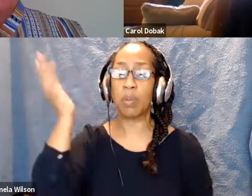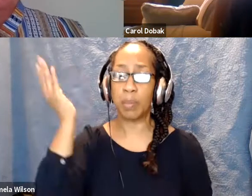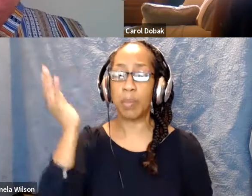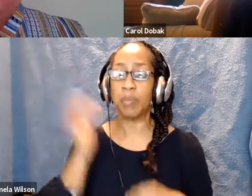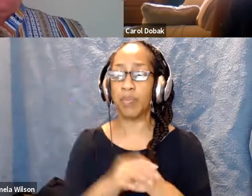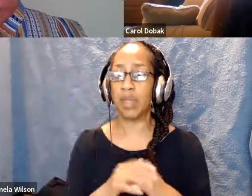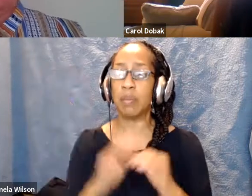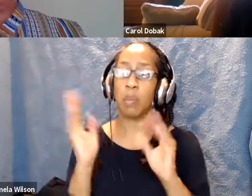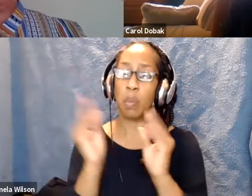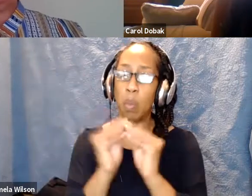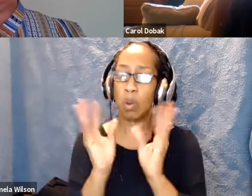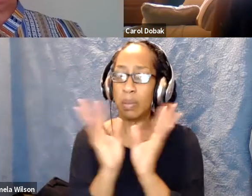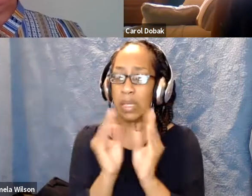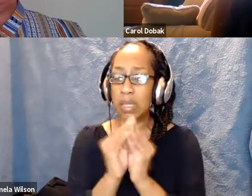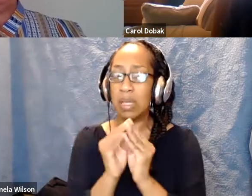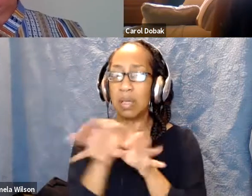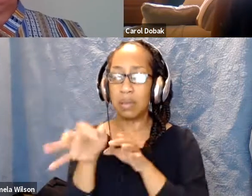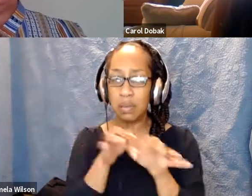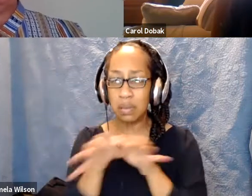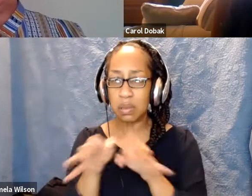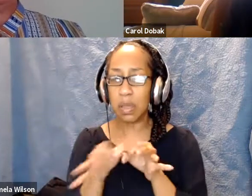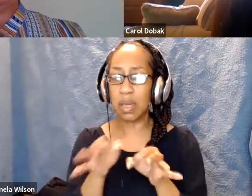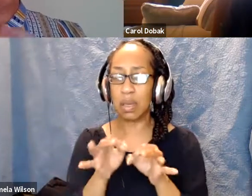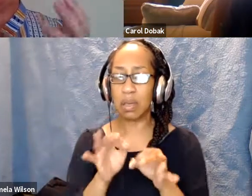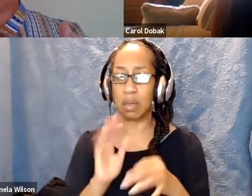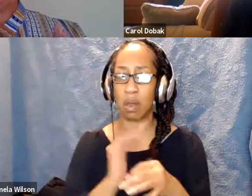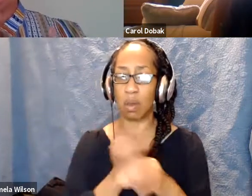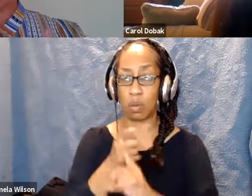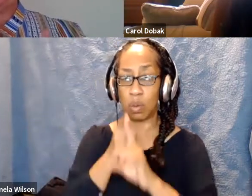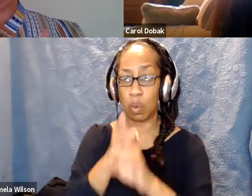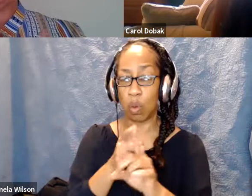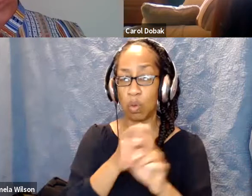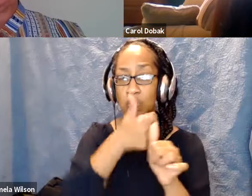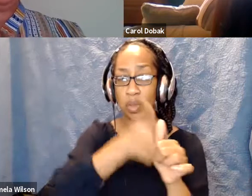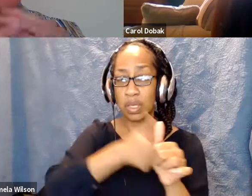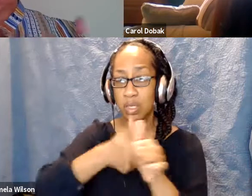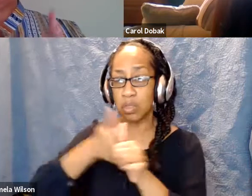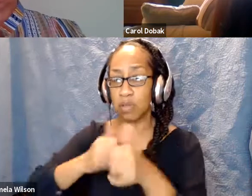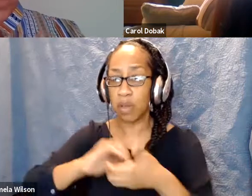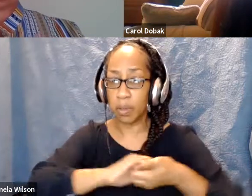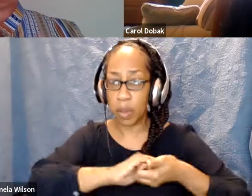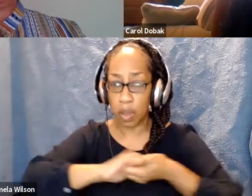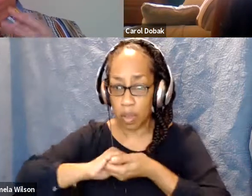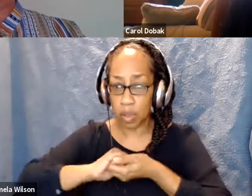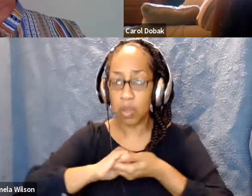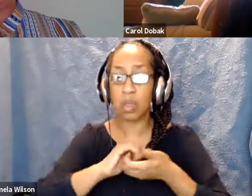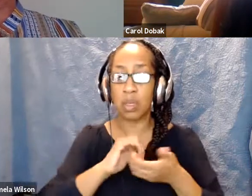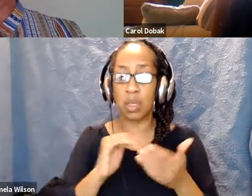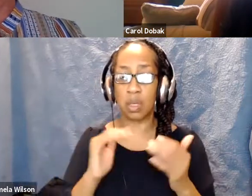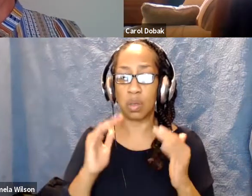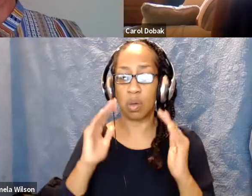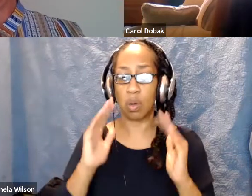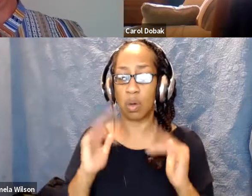lets us share the details about this initiative with each respective partner network, as well as hopefully create